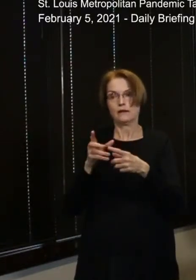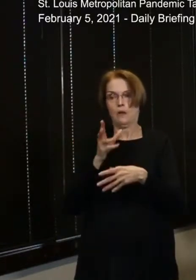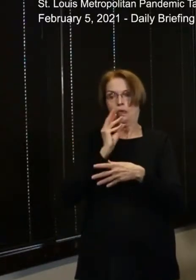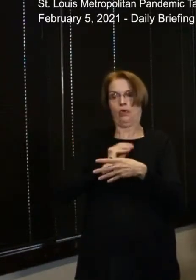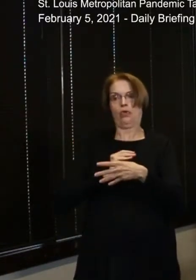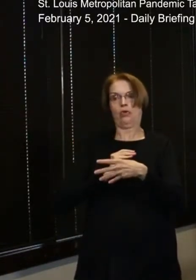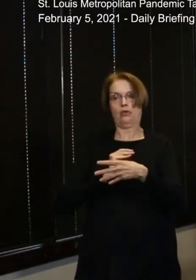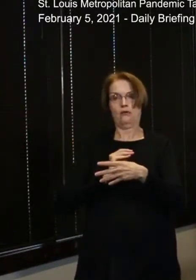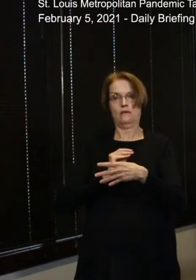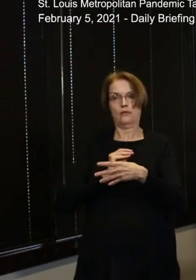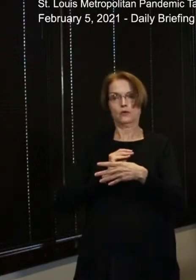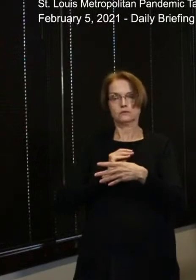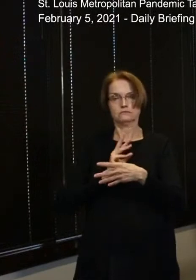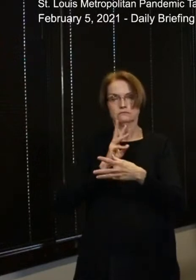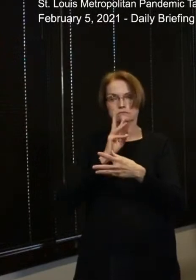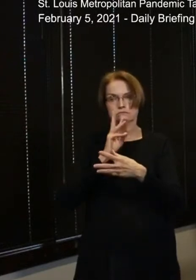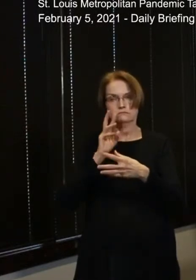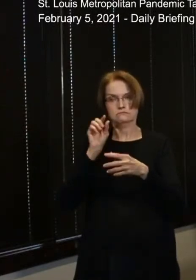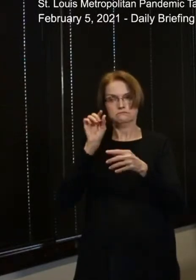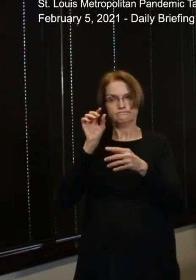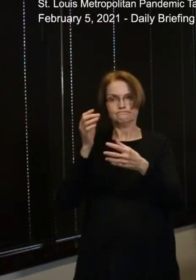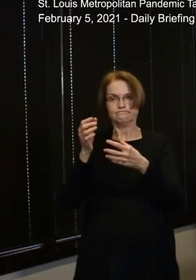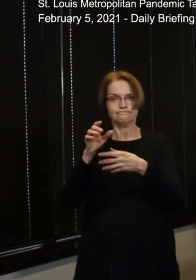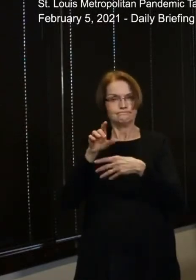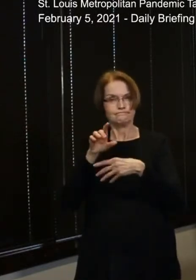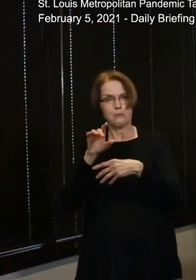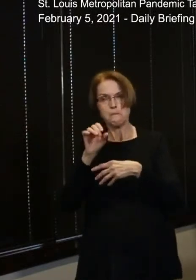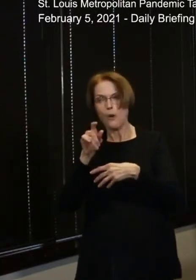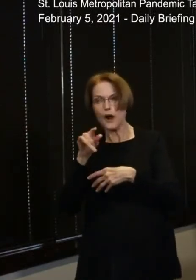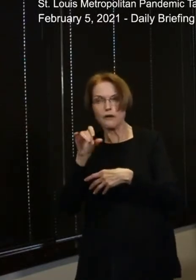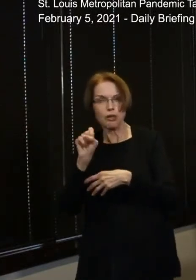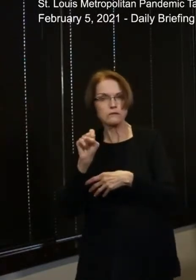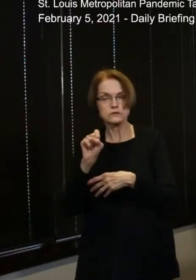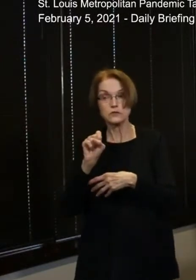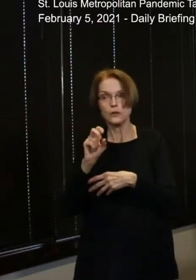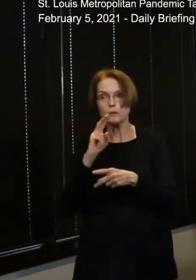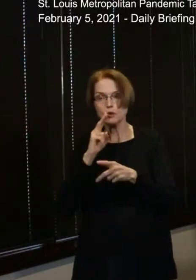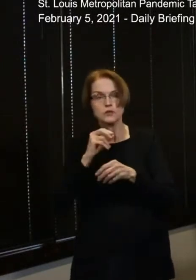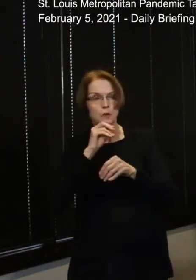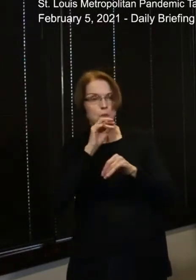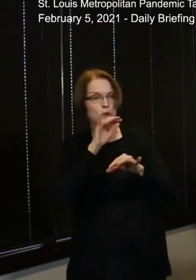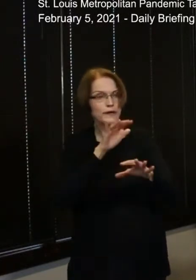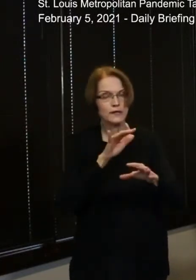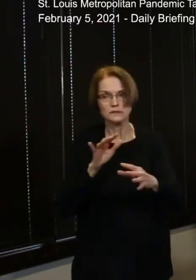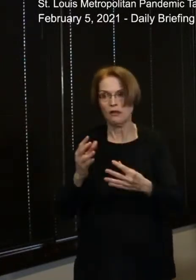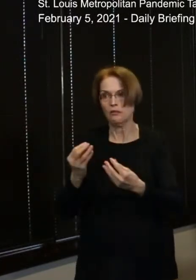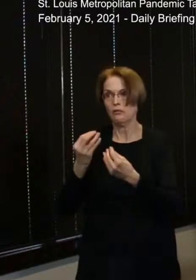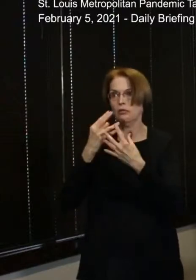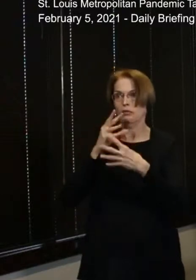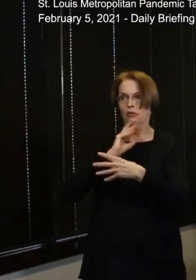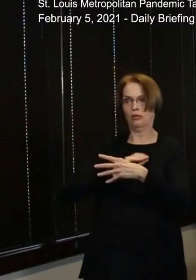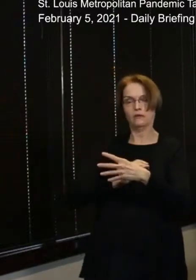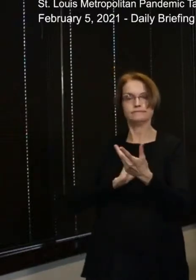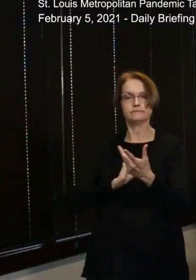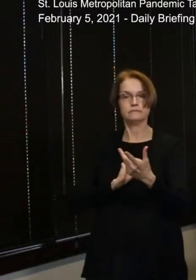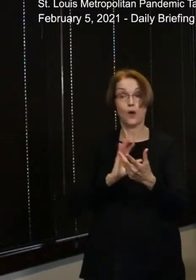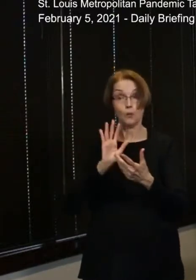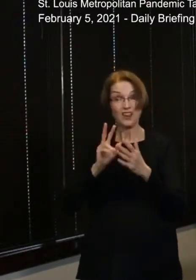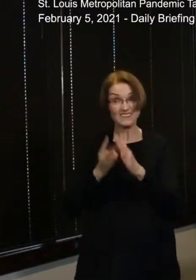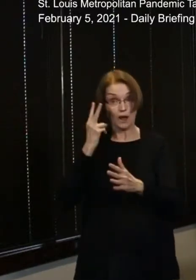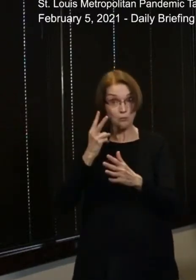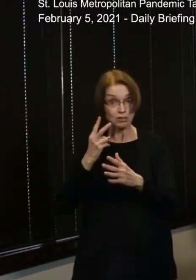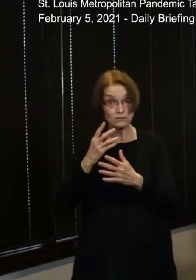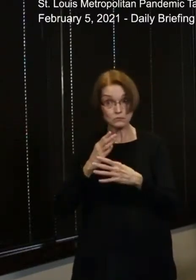obviously, there becomes a rate of limiting return, so that doesn't mean that it doubles your protection, and if you